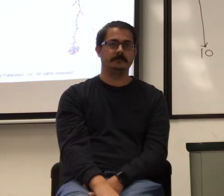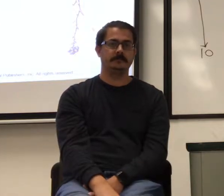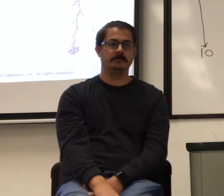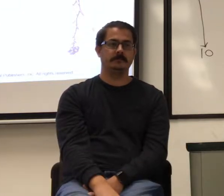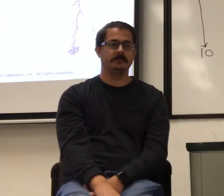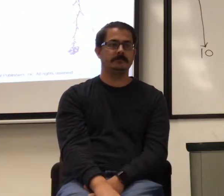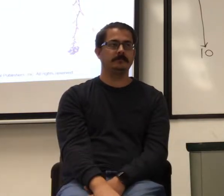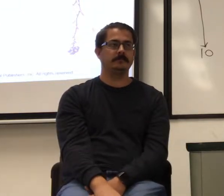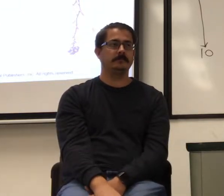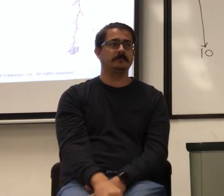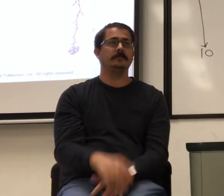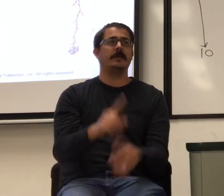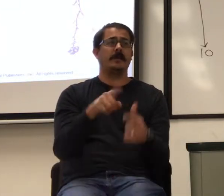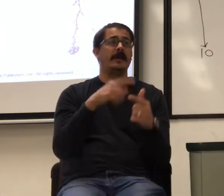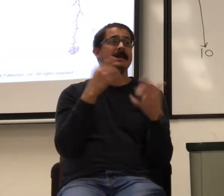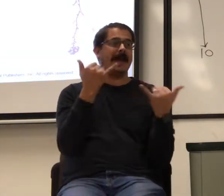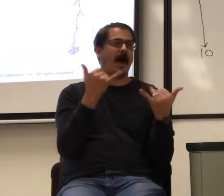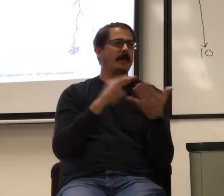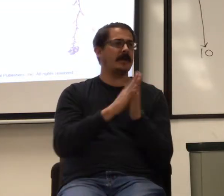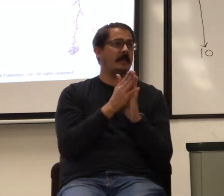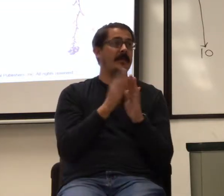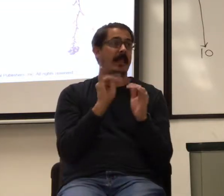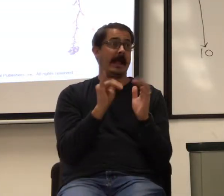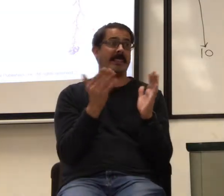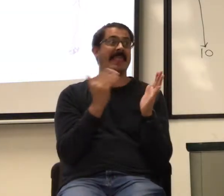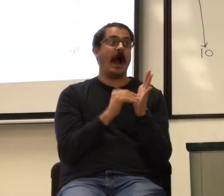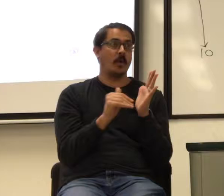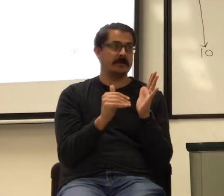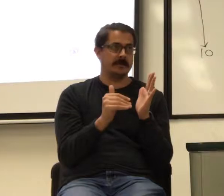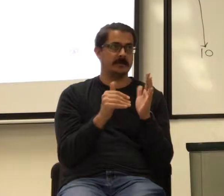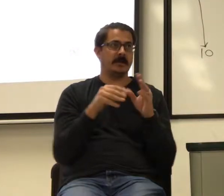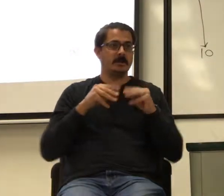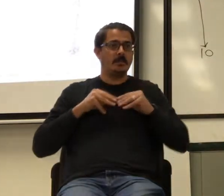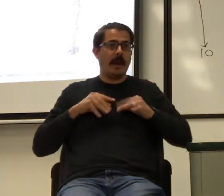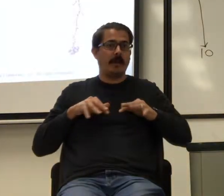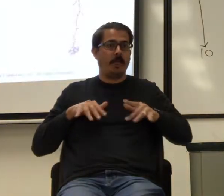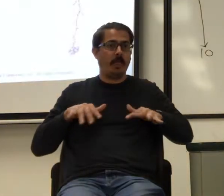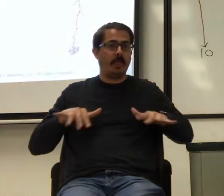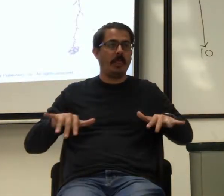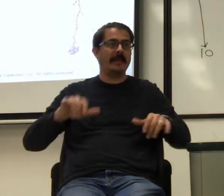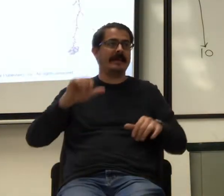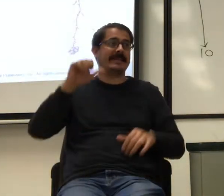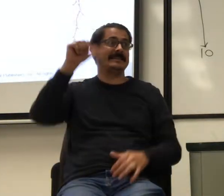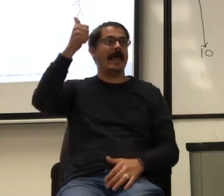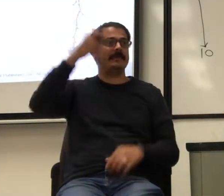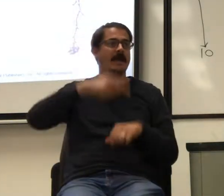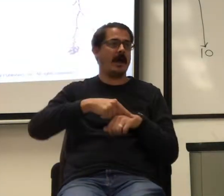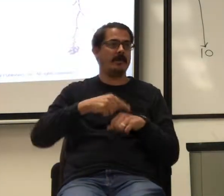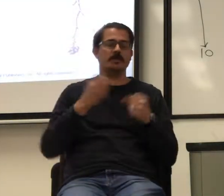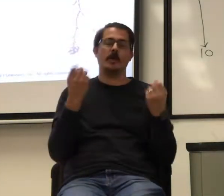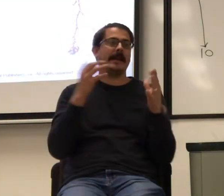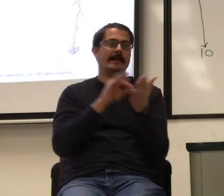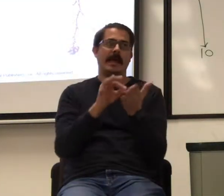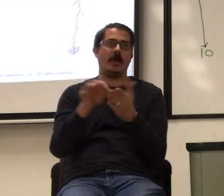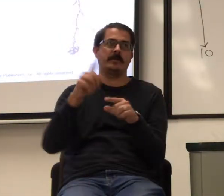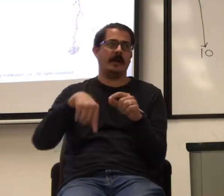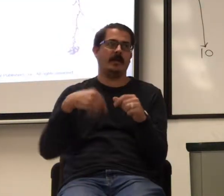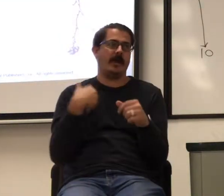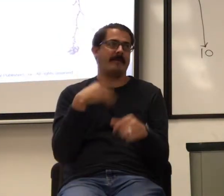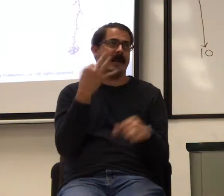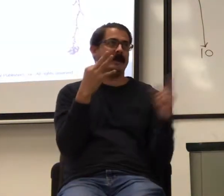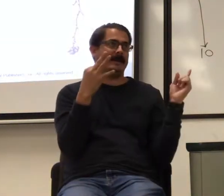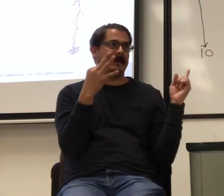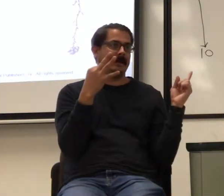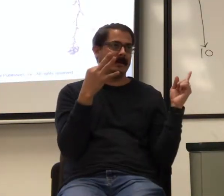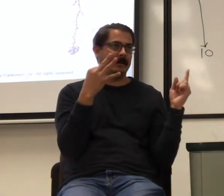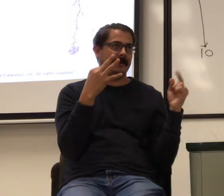But you're getting into the thousands as you branch out to the 10th time. Too many to count. Okay, we have 19,